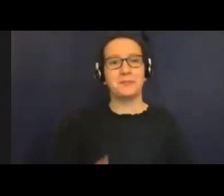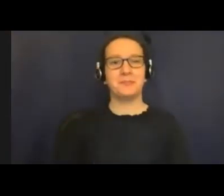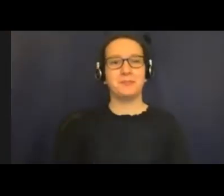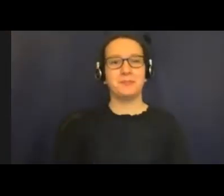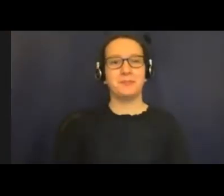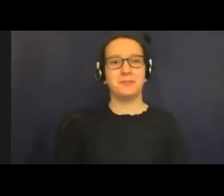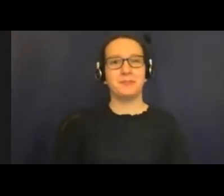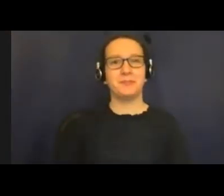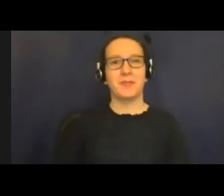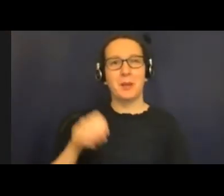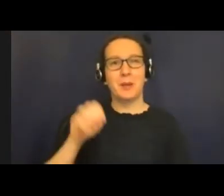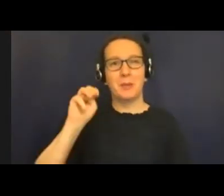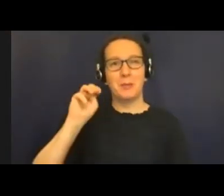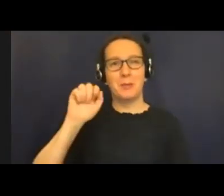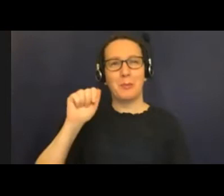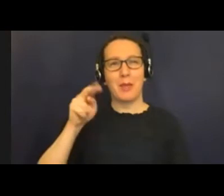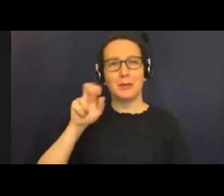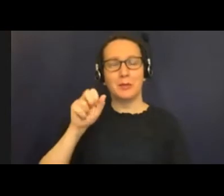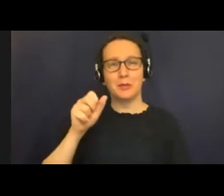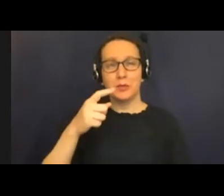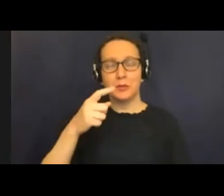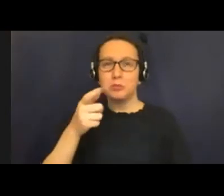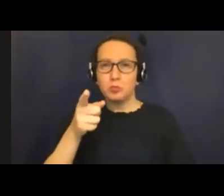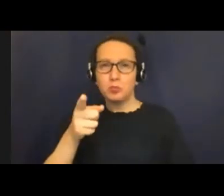You are muted still.